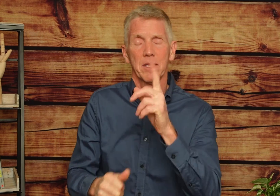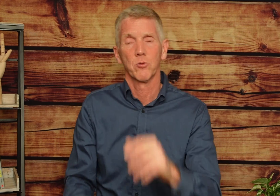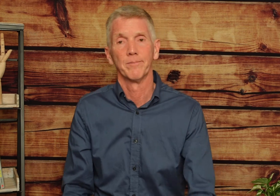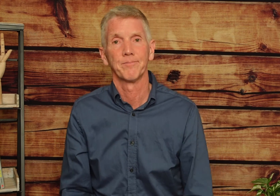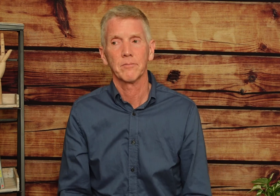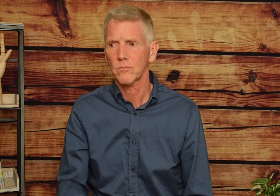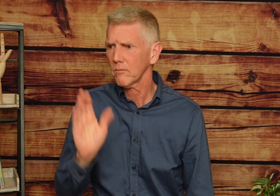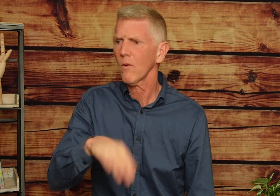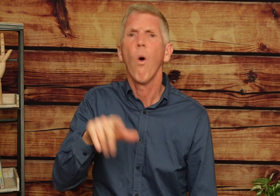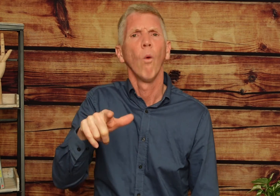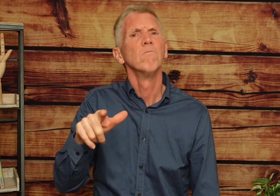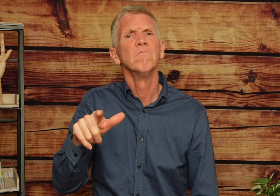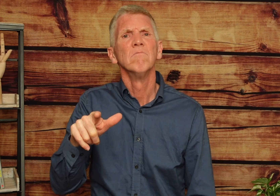this one?